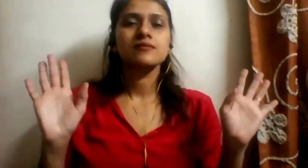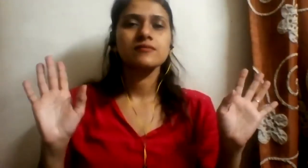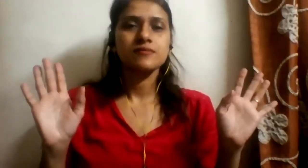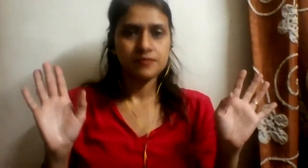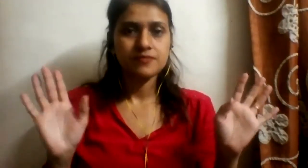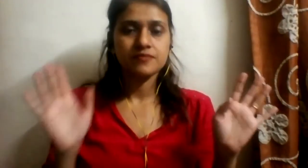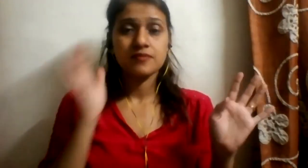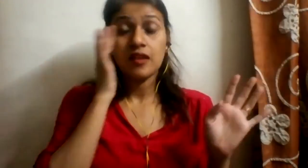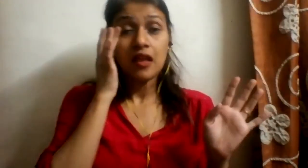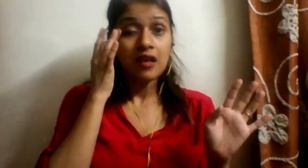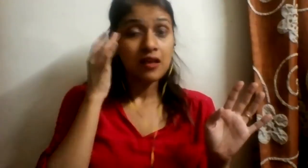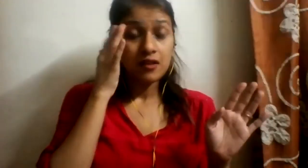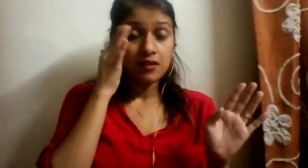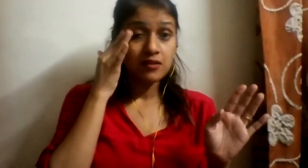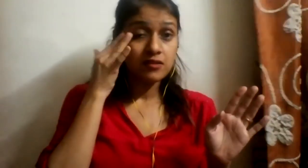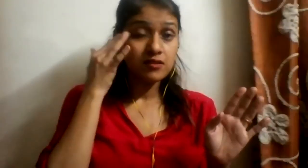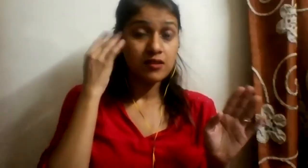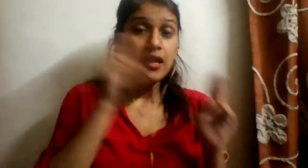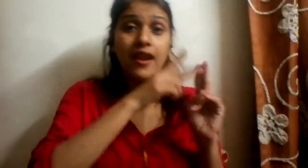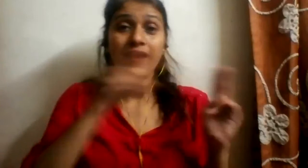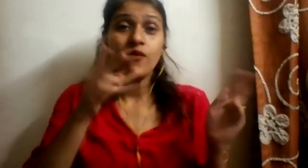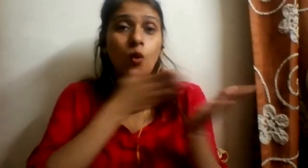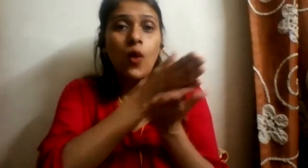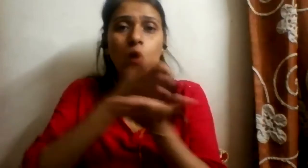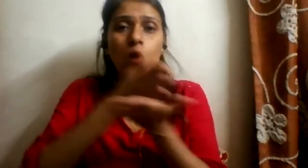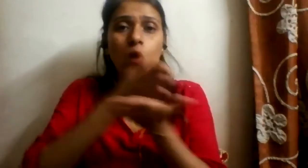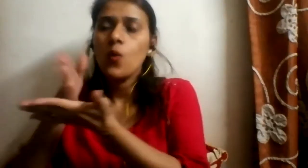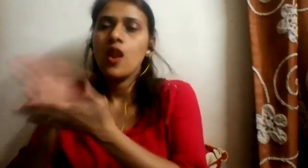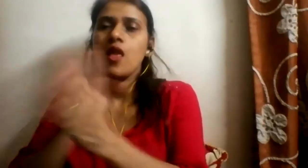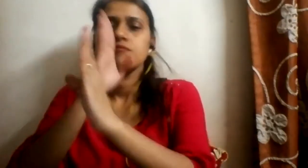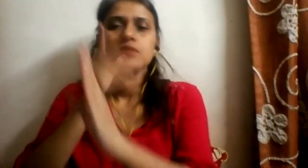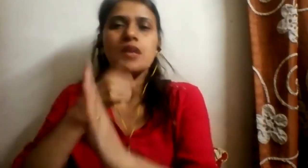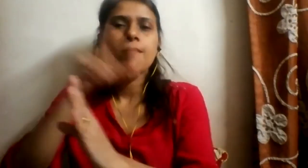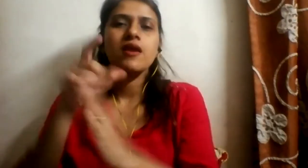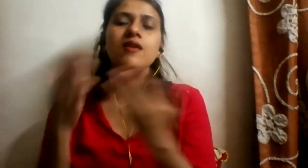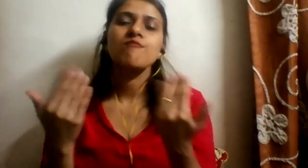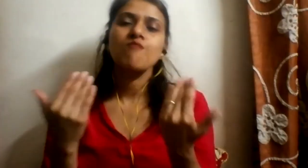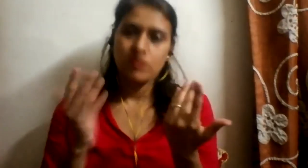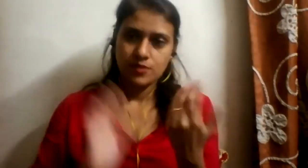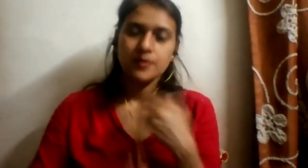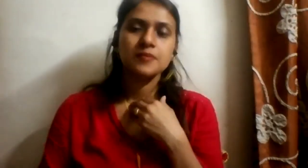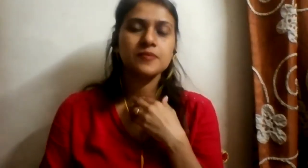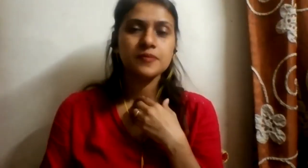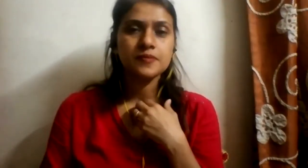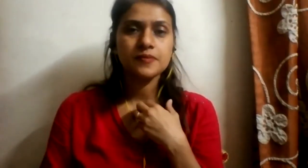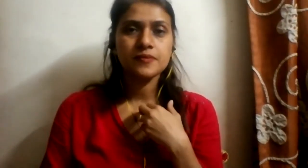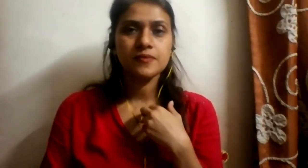multiple channels, multiple focal points are being created so that rights are not infringed and people with disabilities